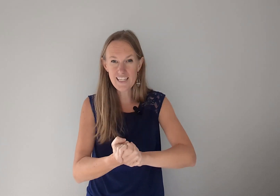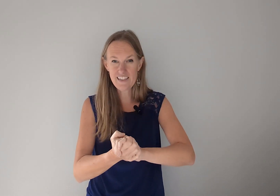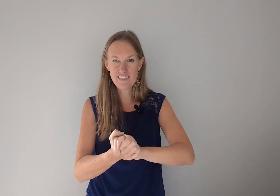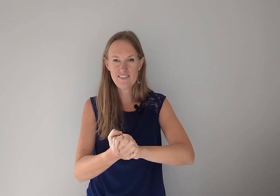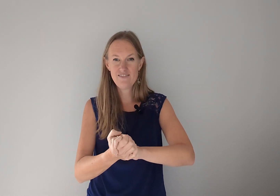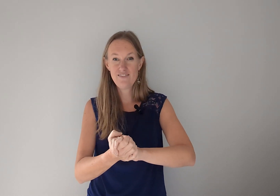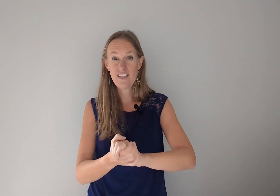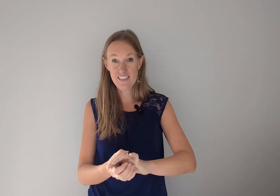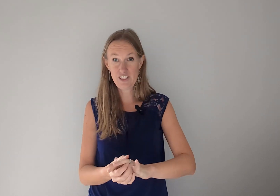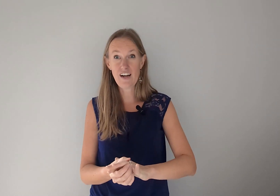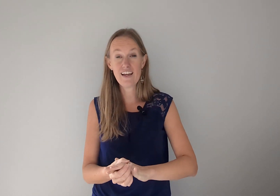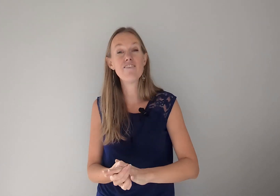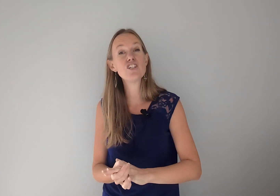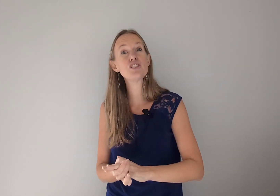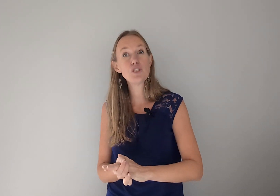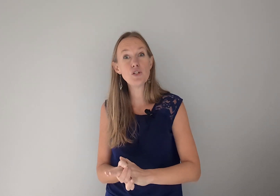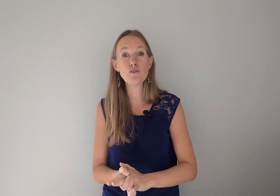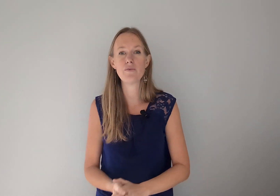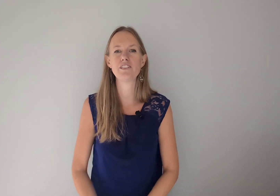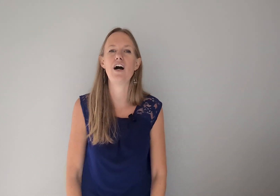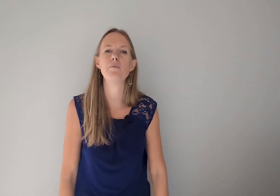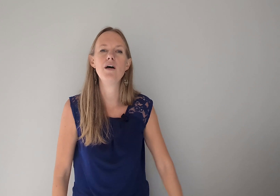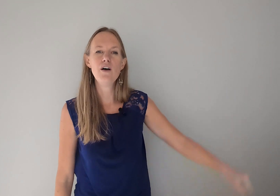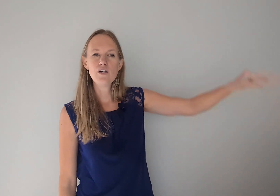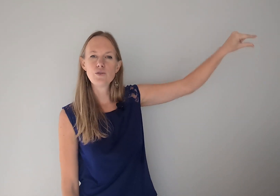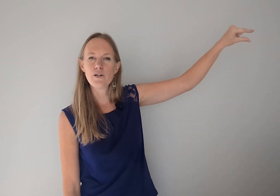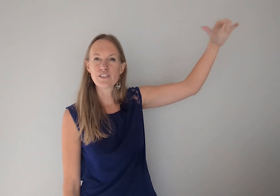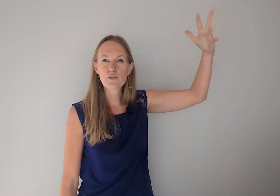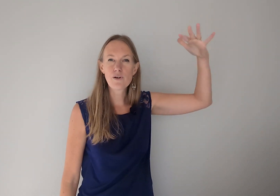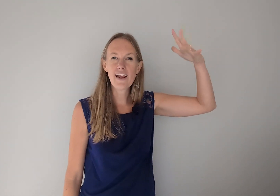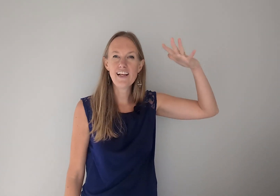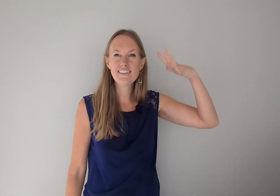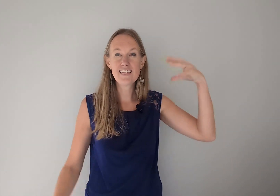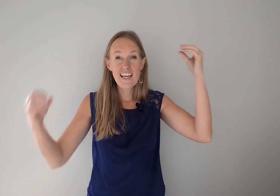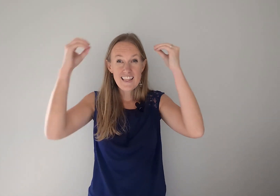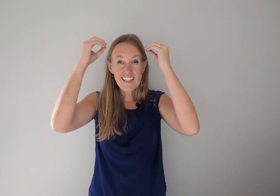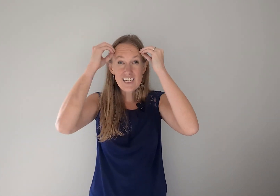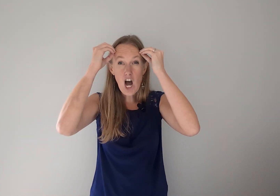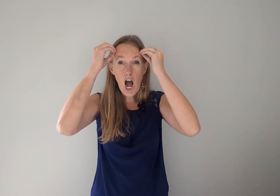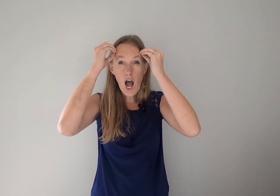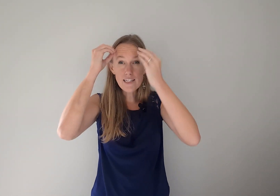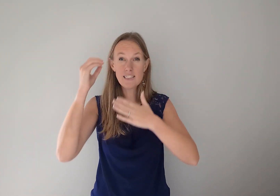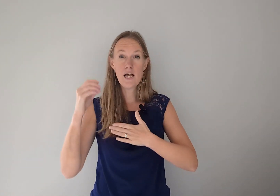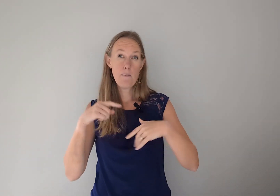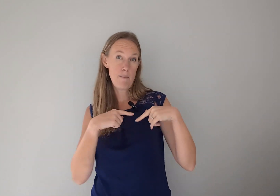Believed. Let's try verse 2 from the top. 'Twas grace that taught